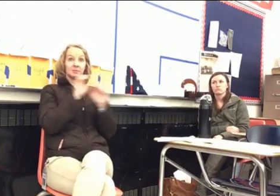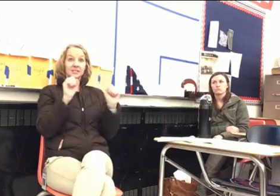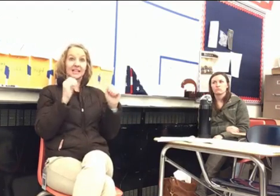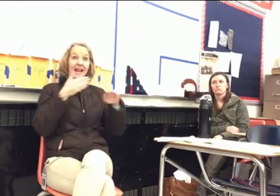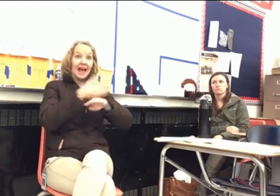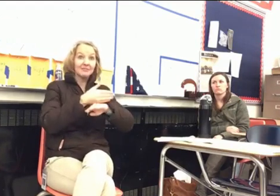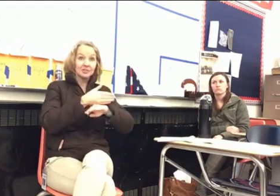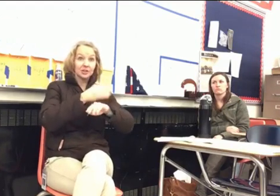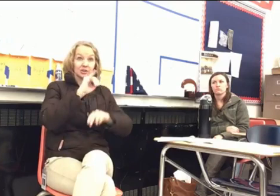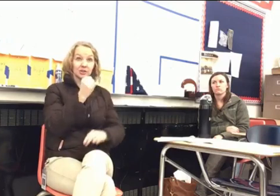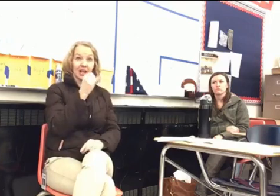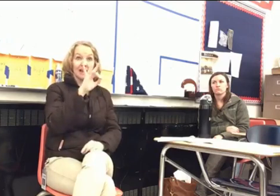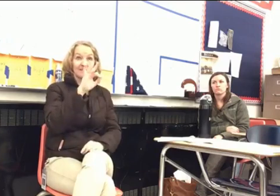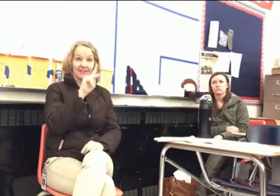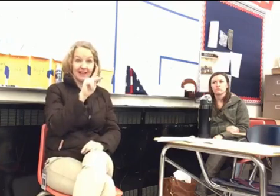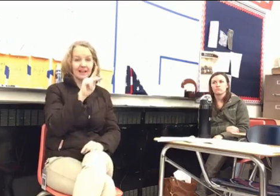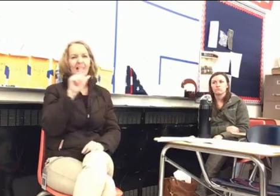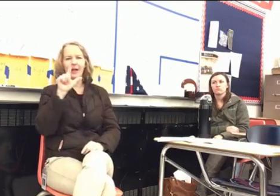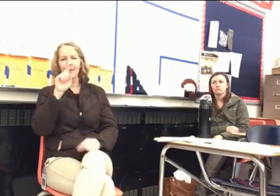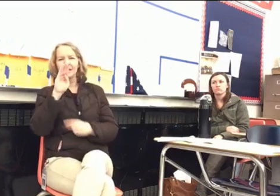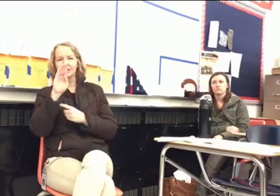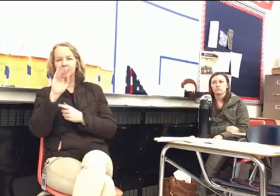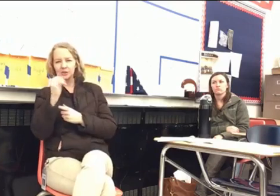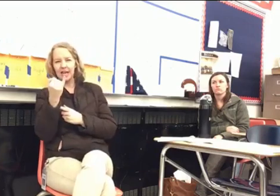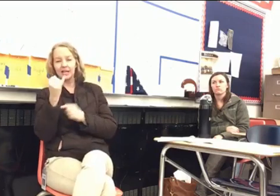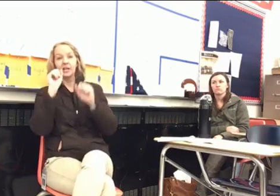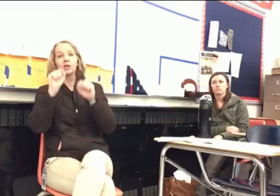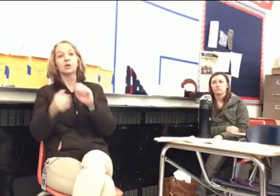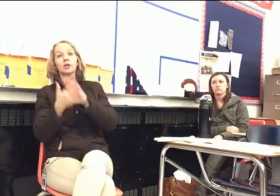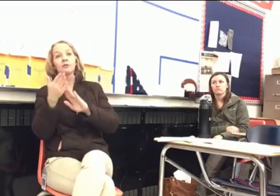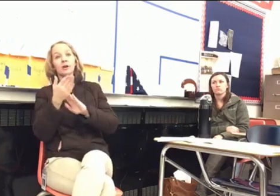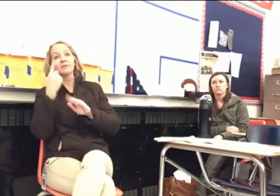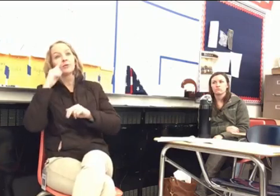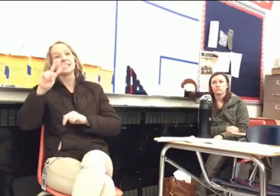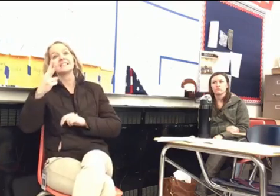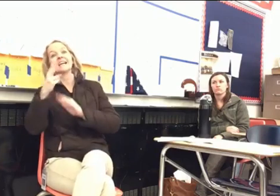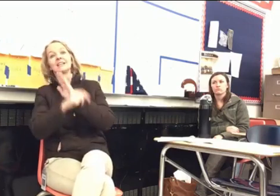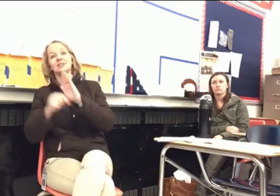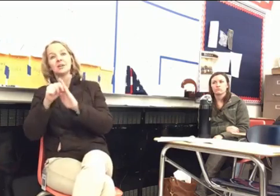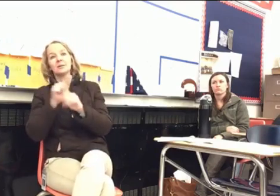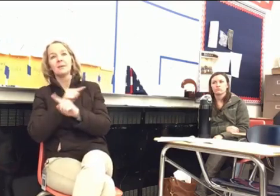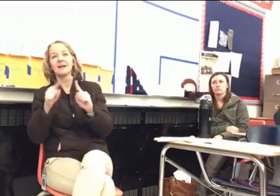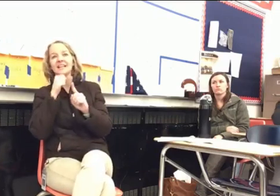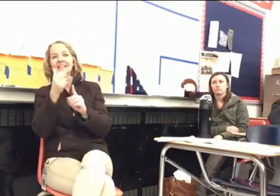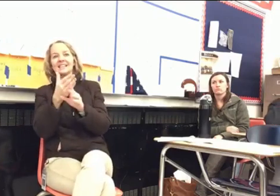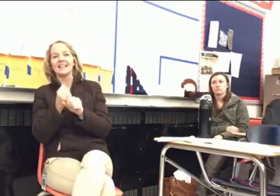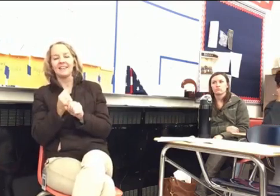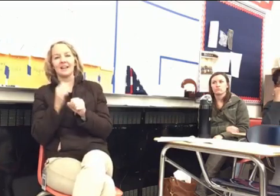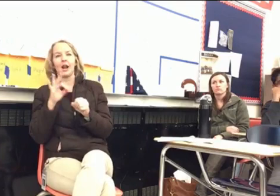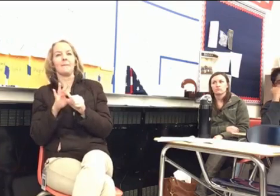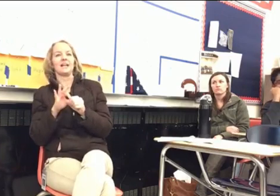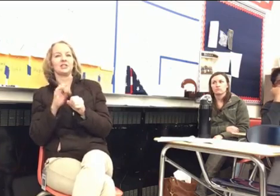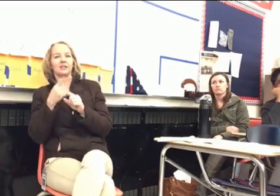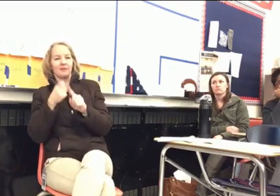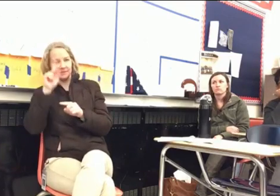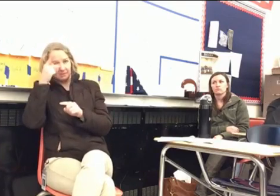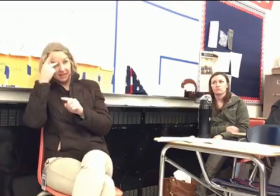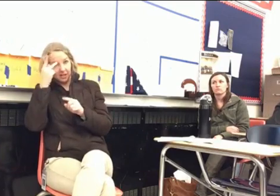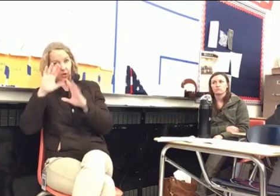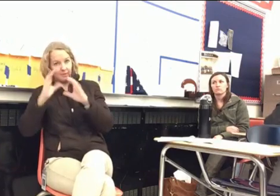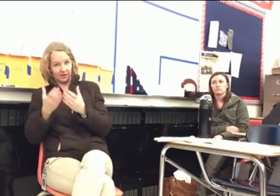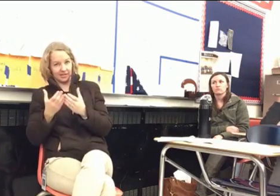is LBJ, LBJ could have run for an additional term, but he did not receive the nomination from his political party. Same thing